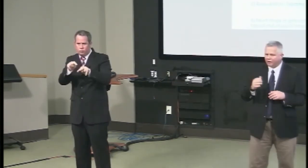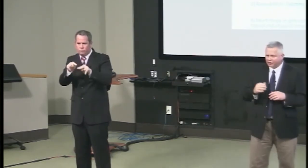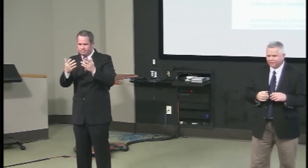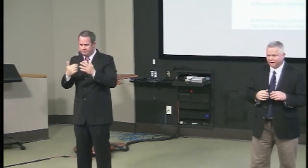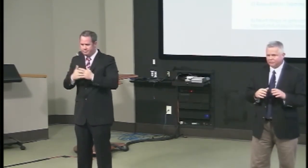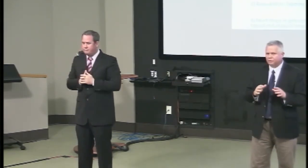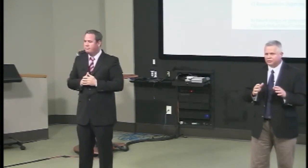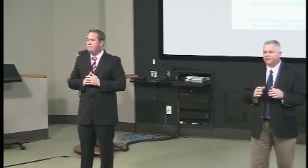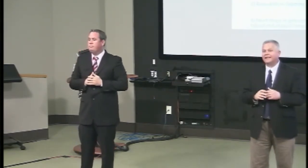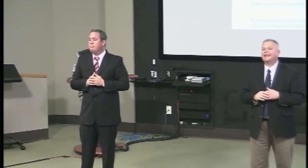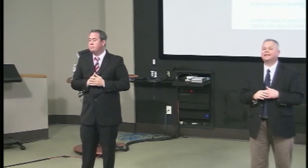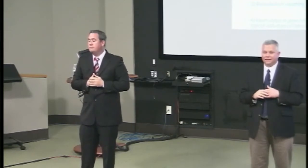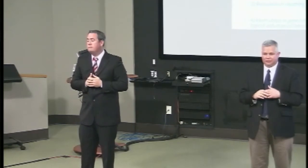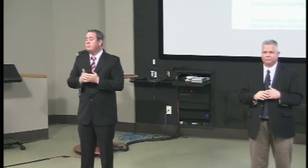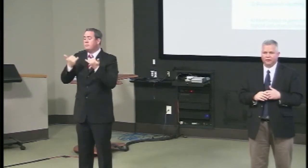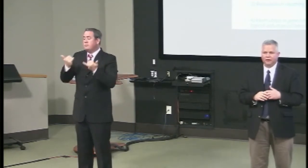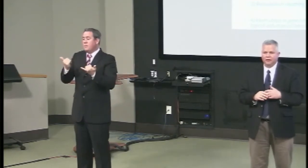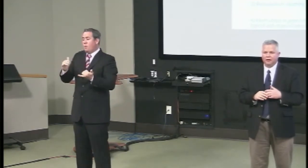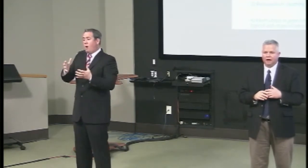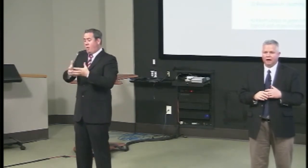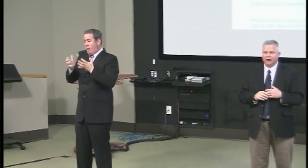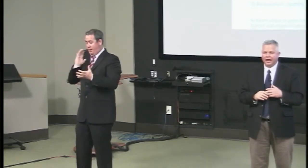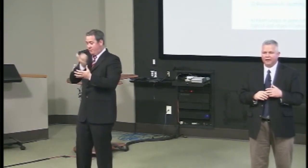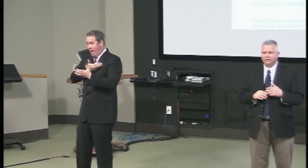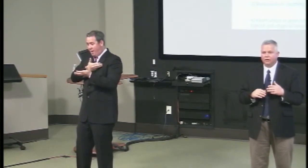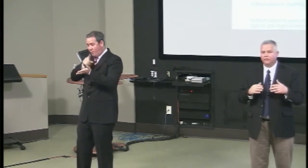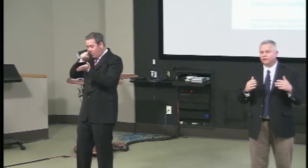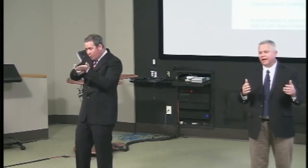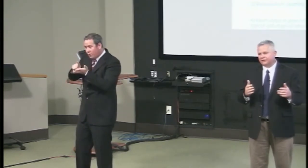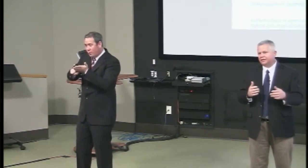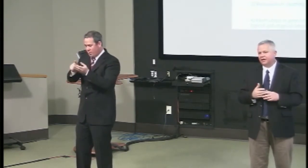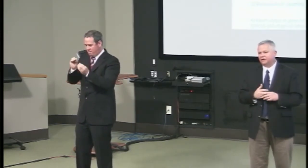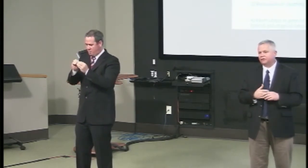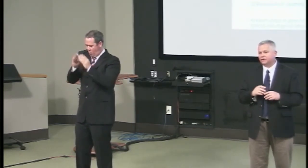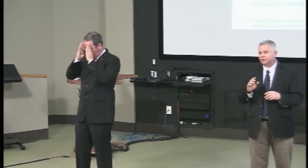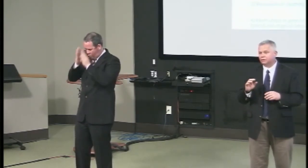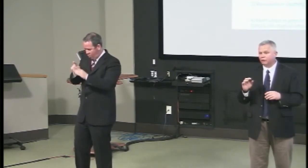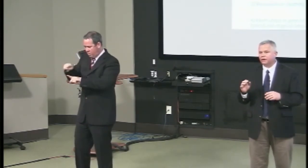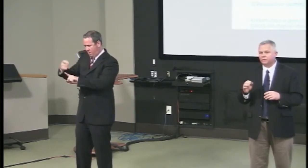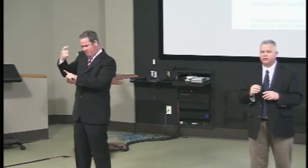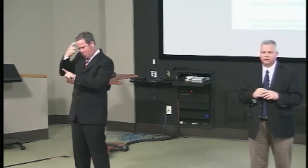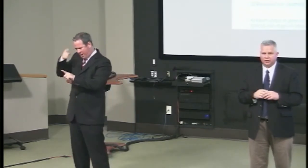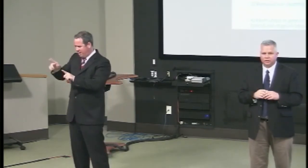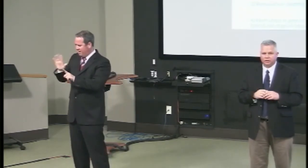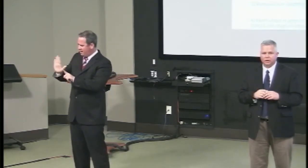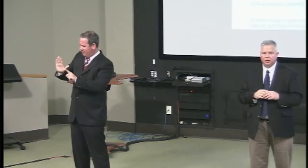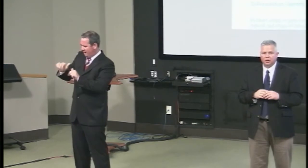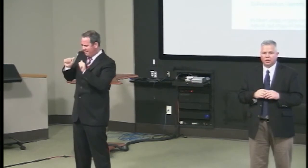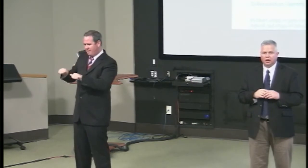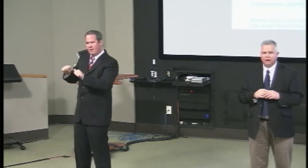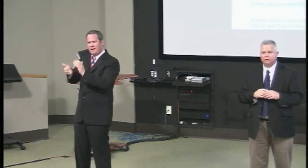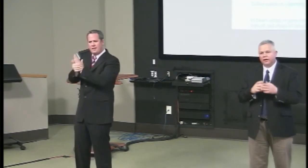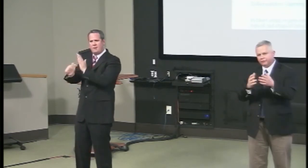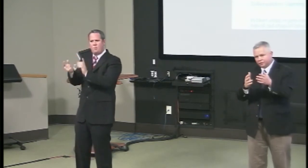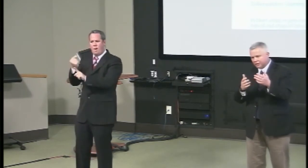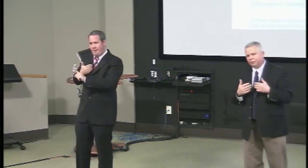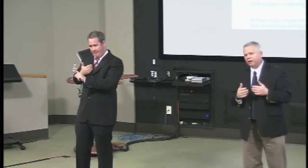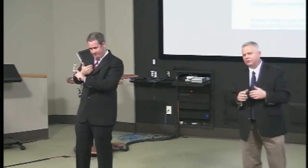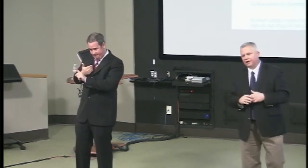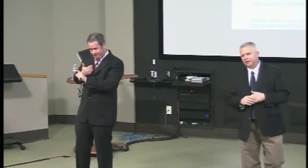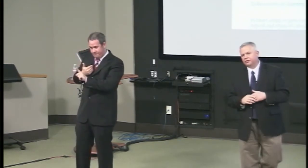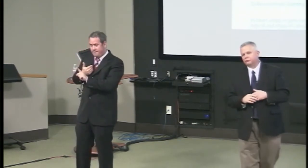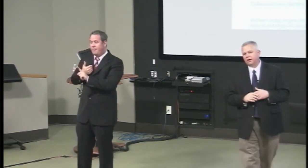early on at least, was done in English. And over the last 10 years, there's a growing appreciation. Guinevere's